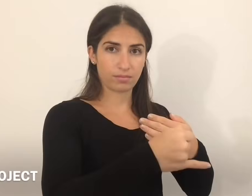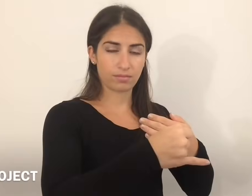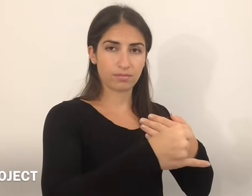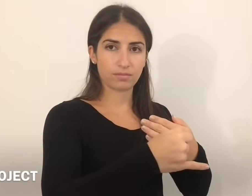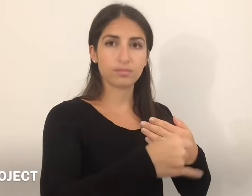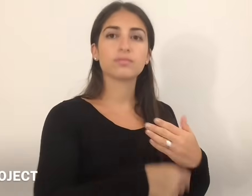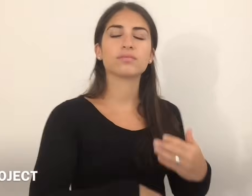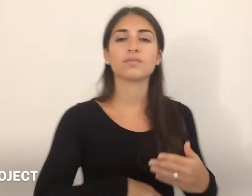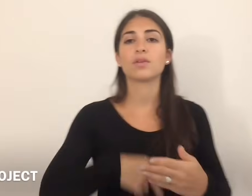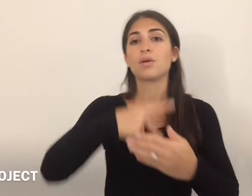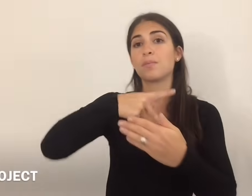Project.